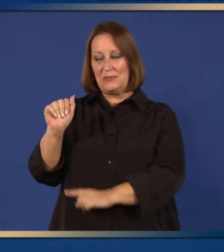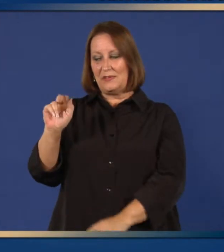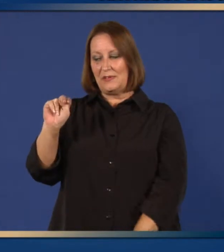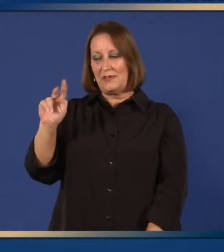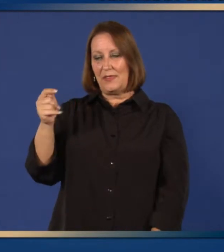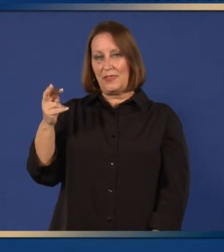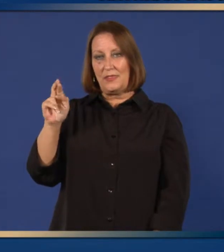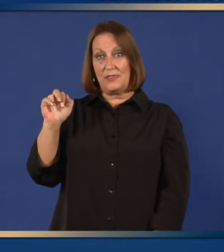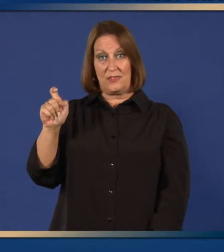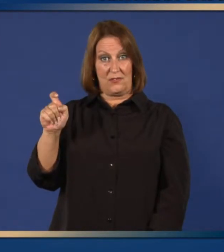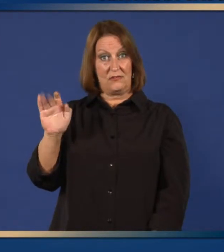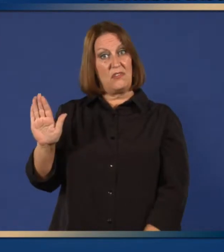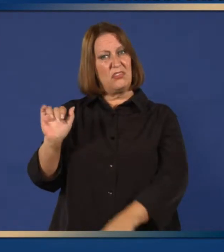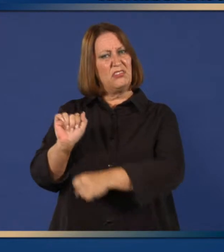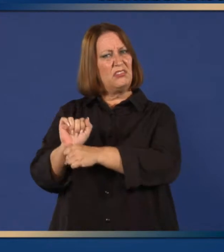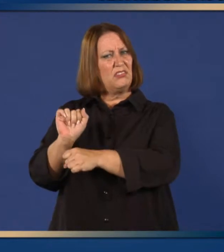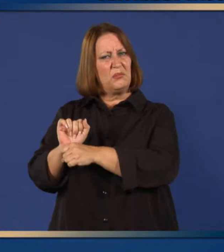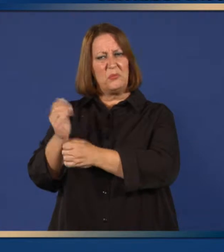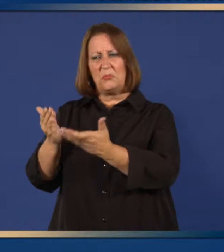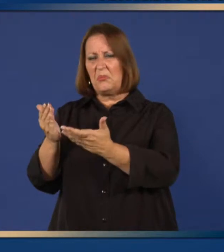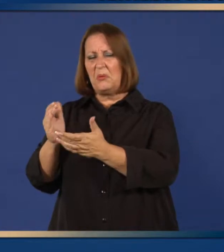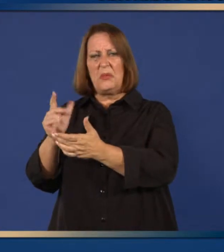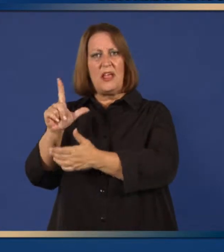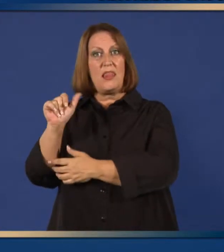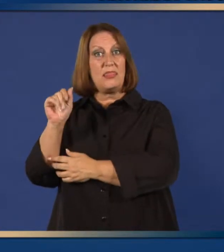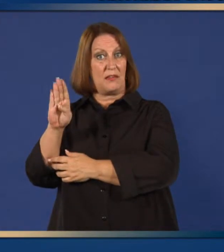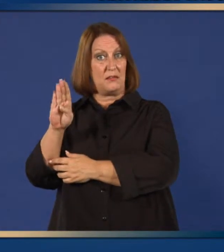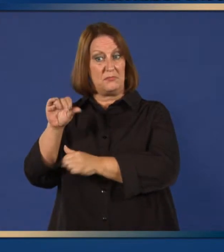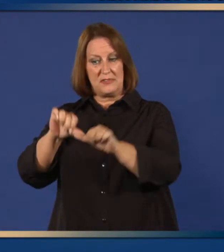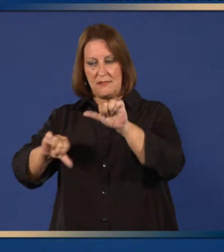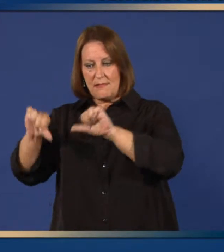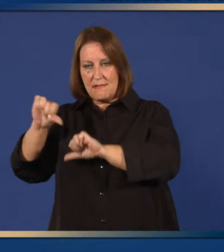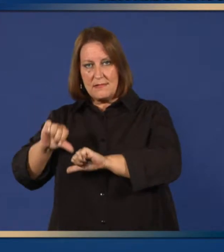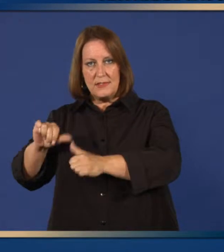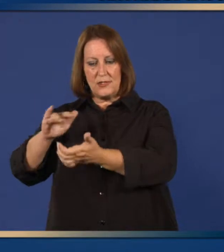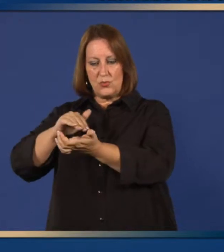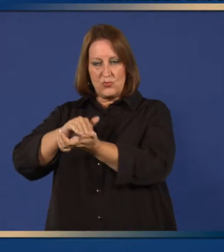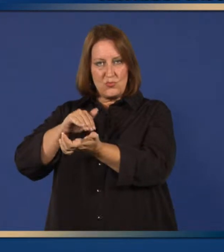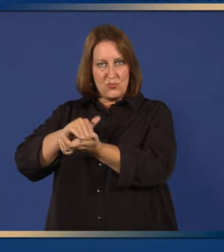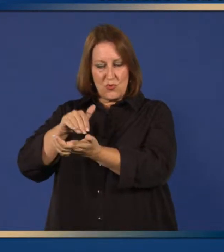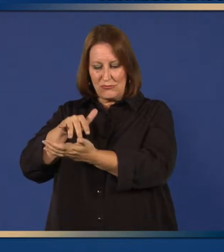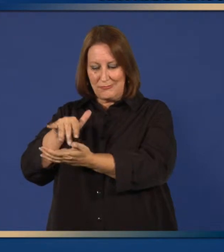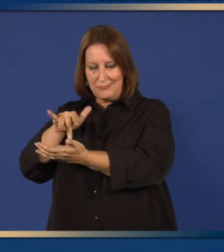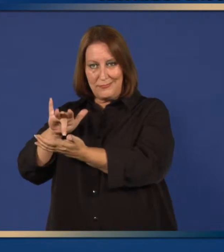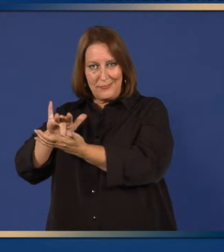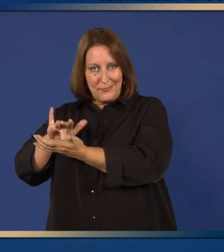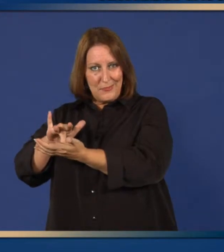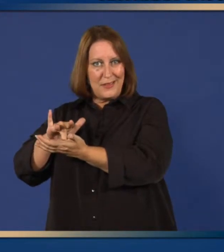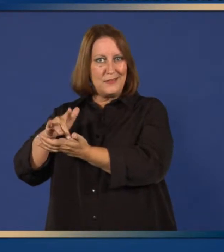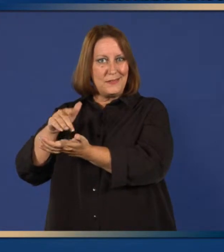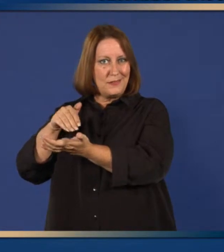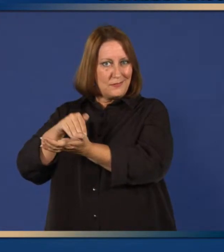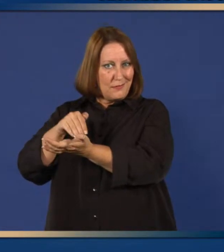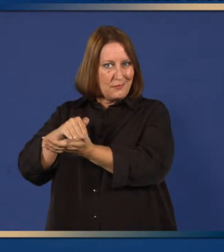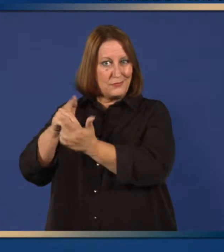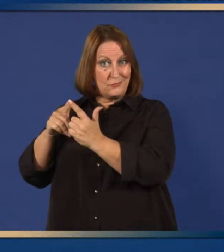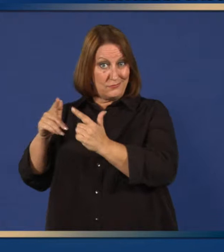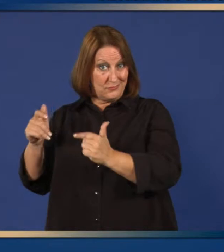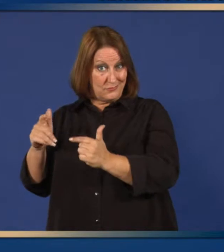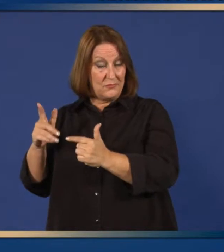be exposed to large amounts of B. anthracis bacteria on the job, including